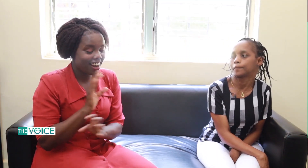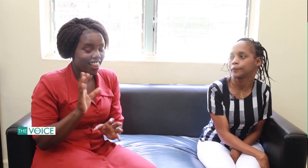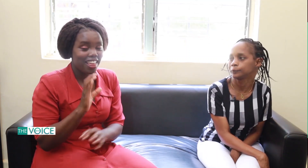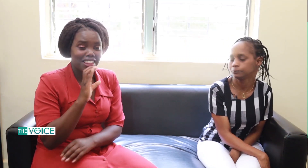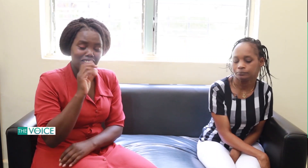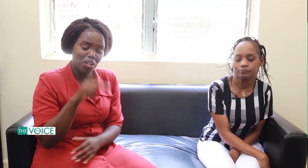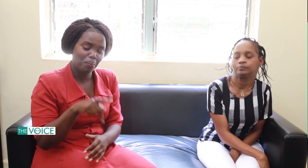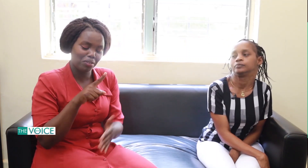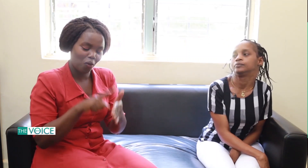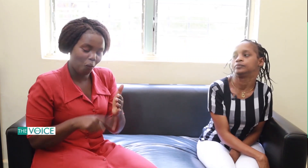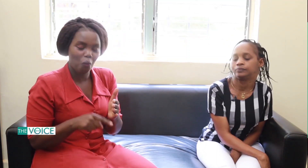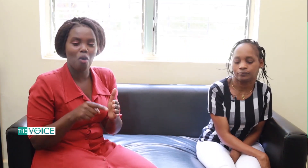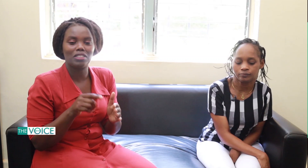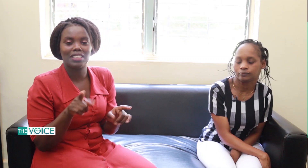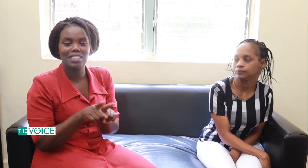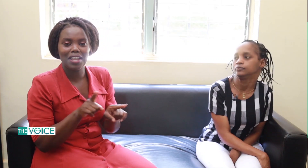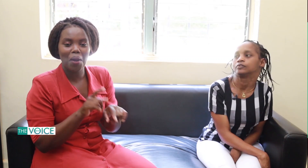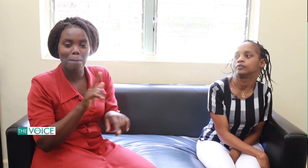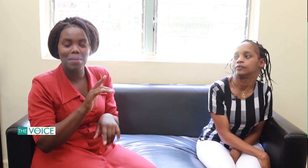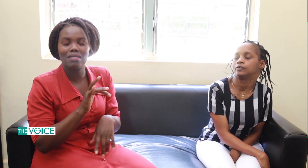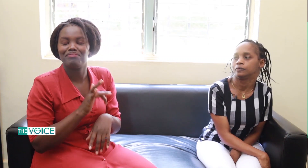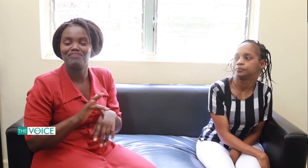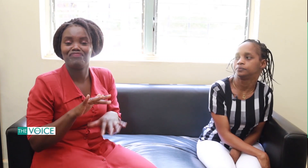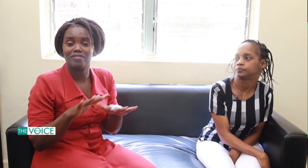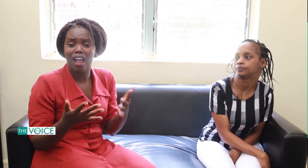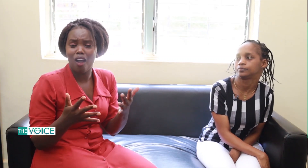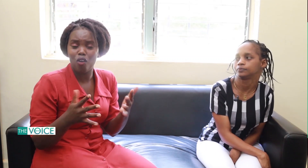You've heard that one very clearly.